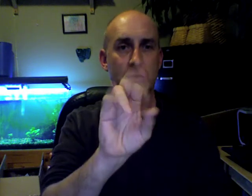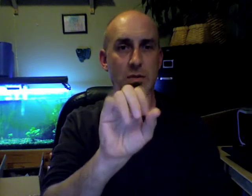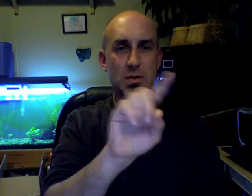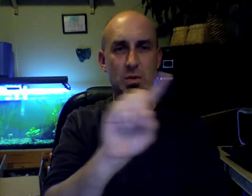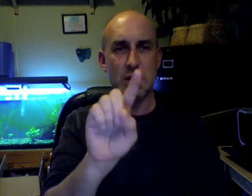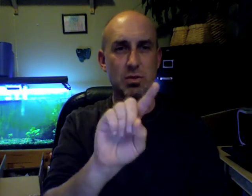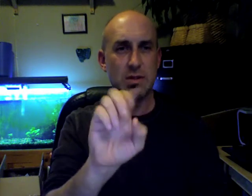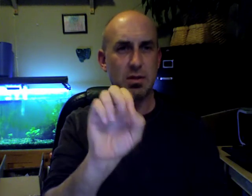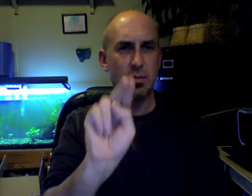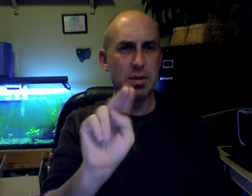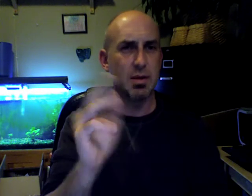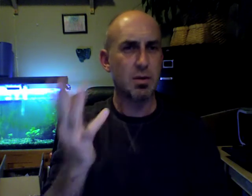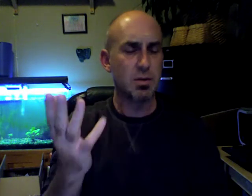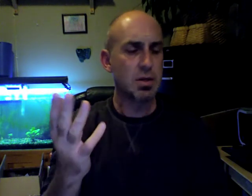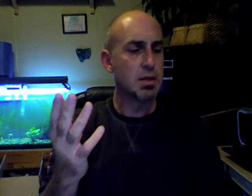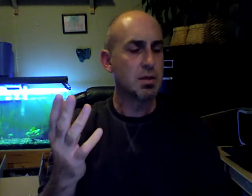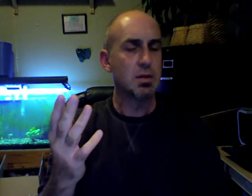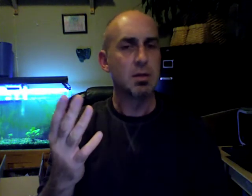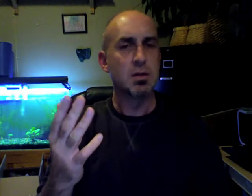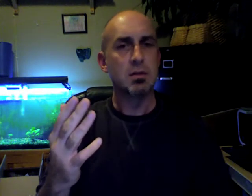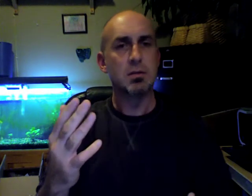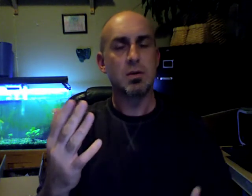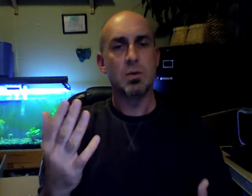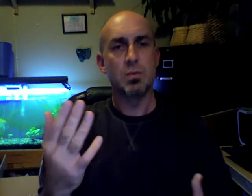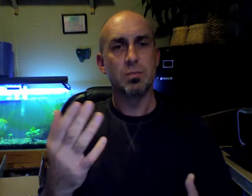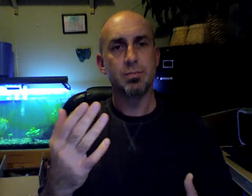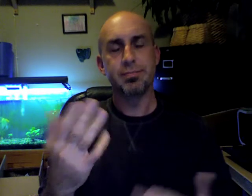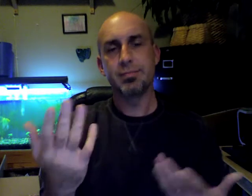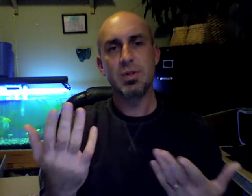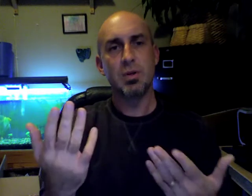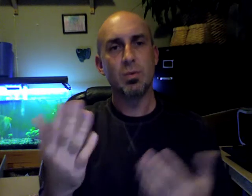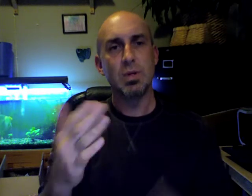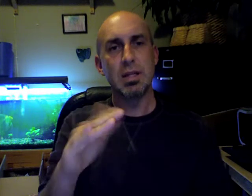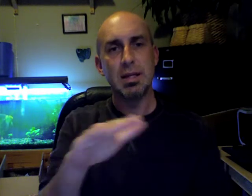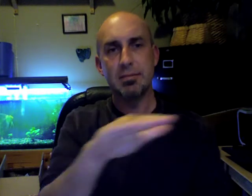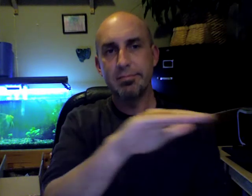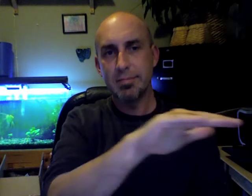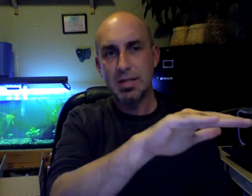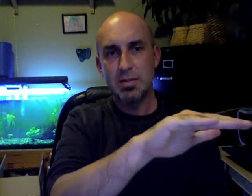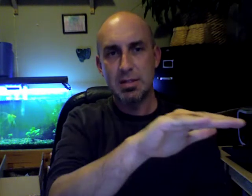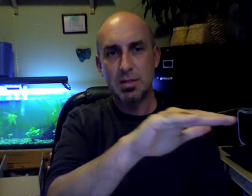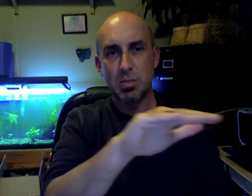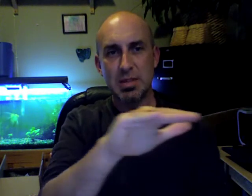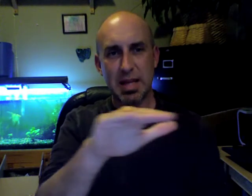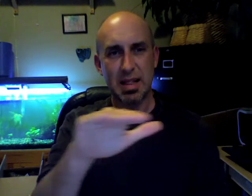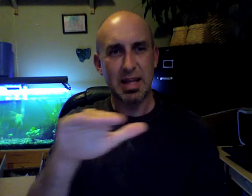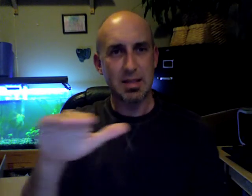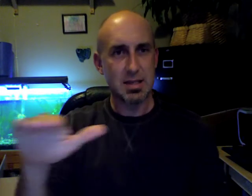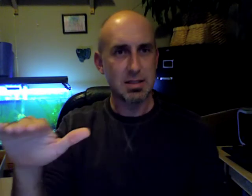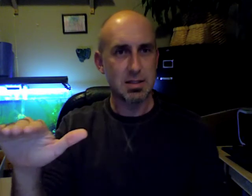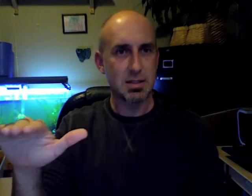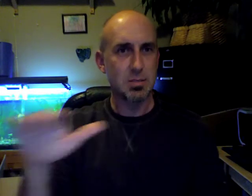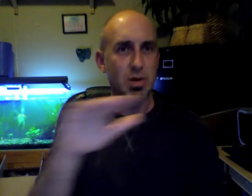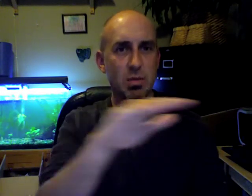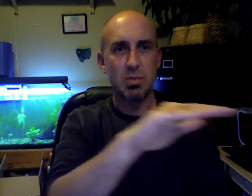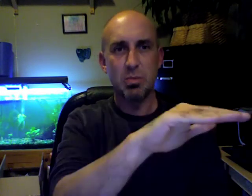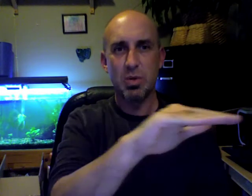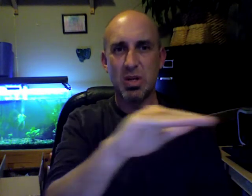Slow it down just a little bit there. So, you know, really, even a simple sign like this is probably pretty clear